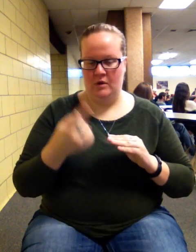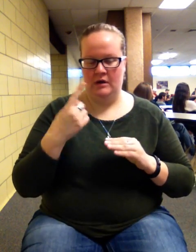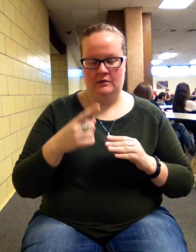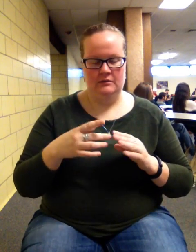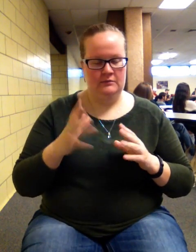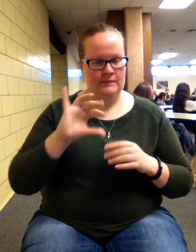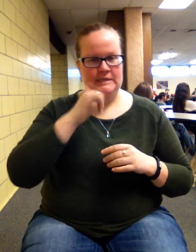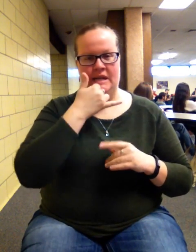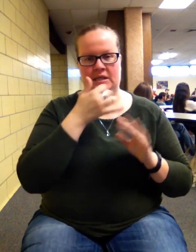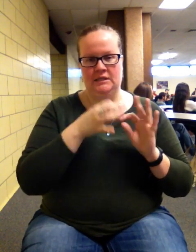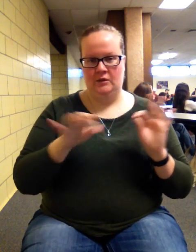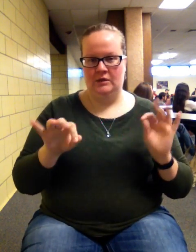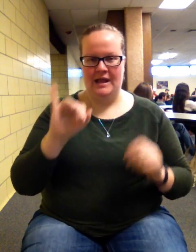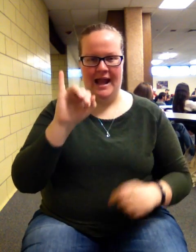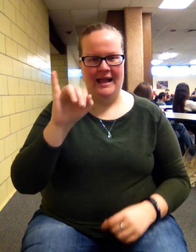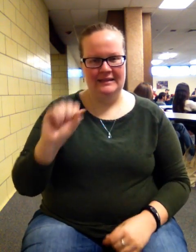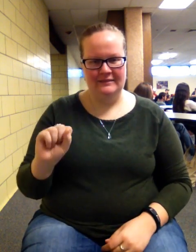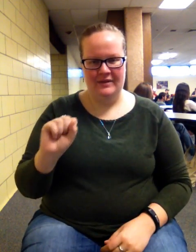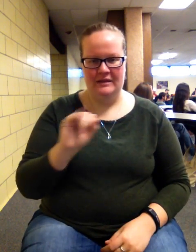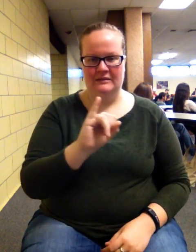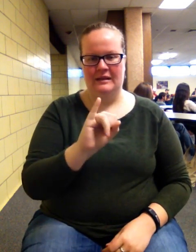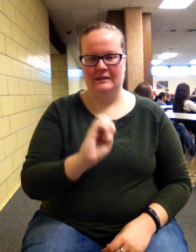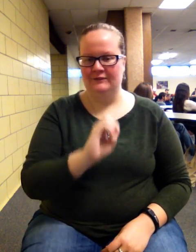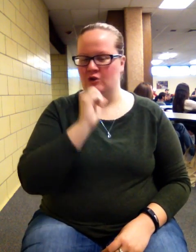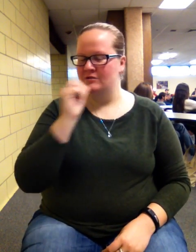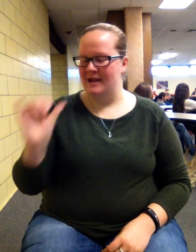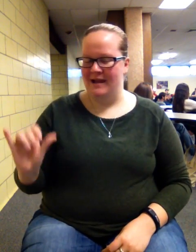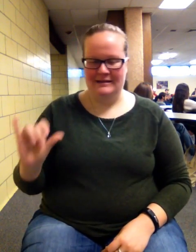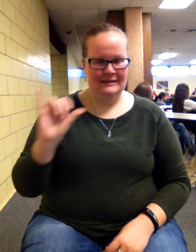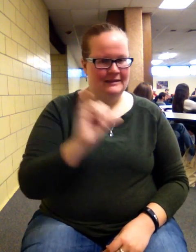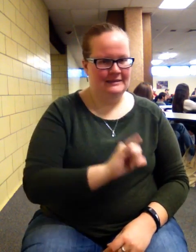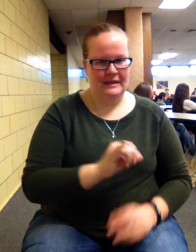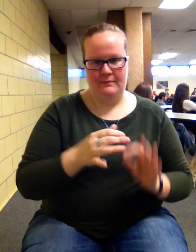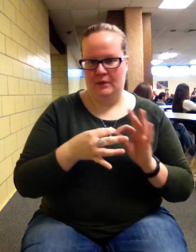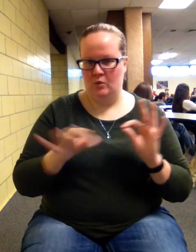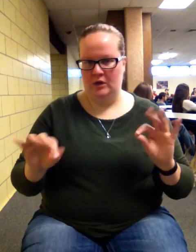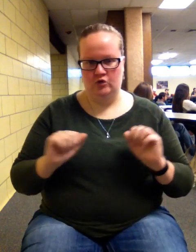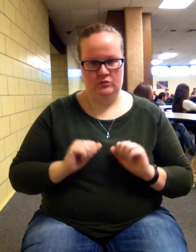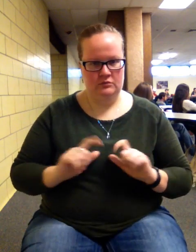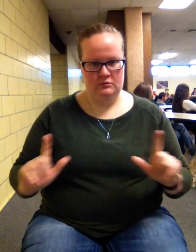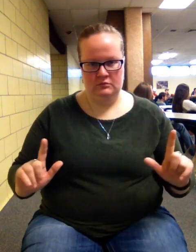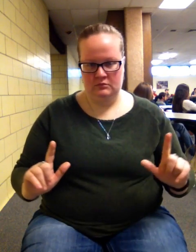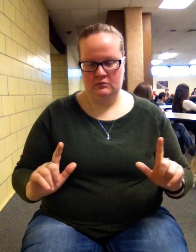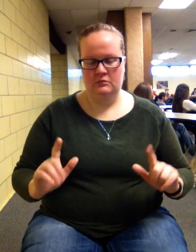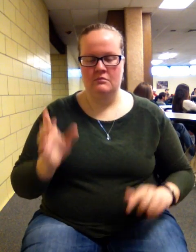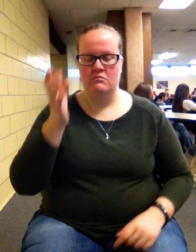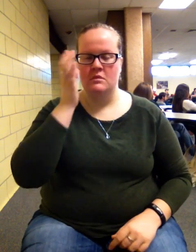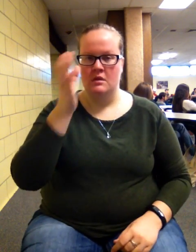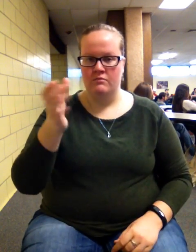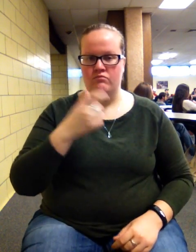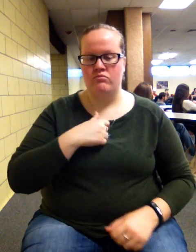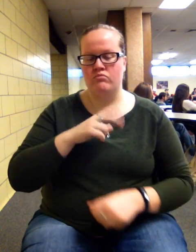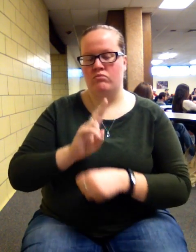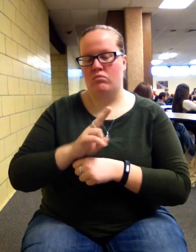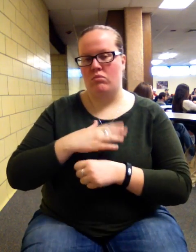I sub B in the same weighted average cost of capital. The concept is, I'm either using my current shareholders